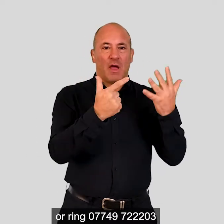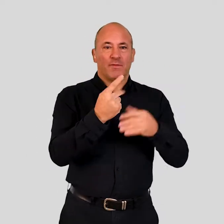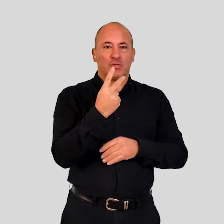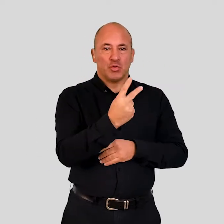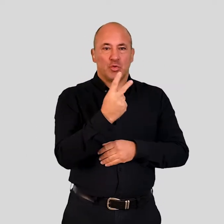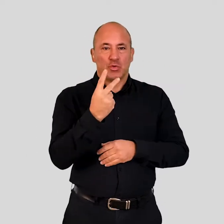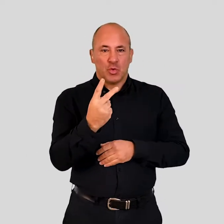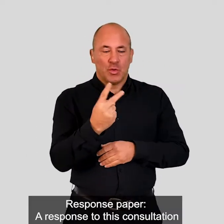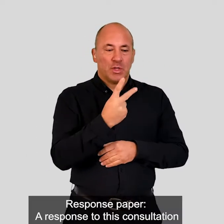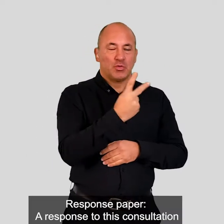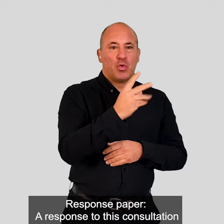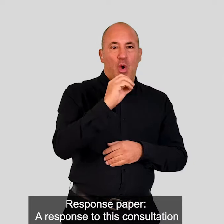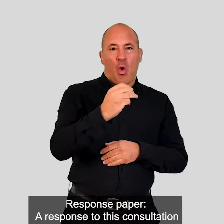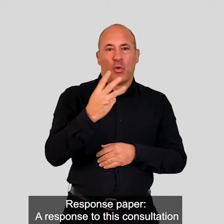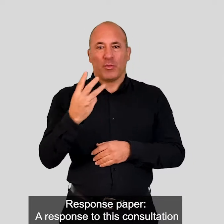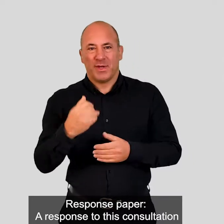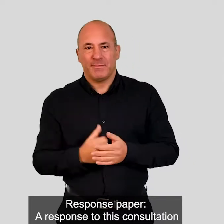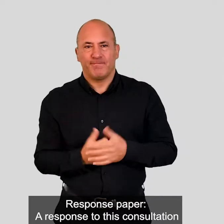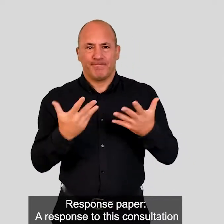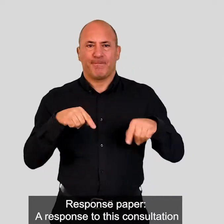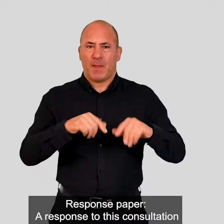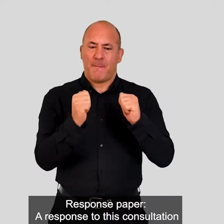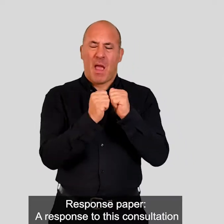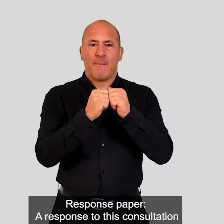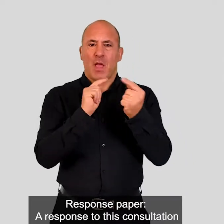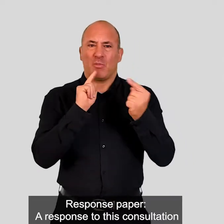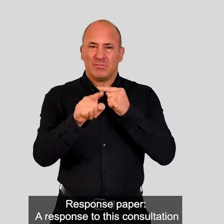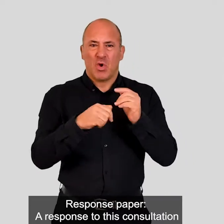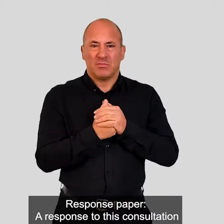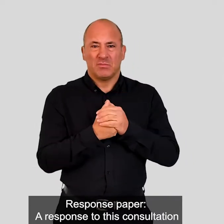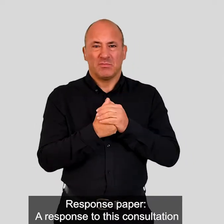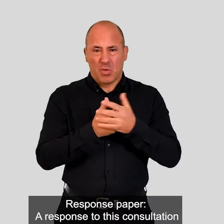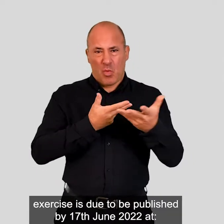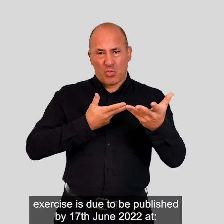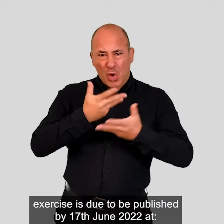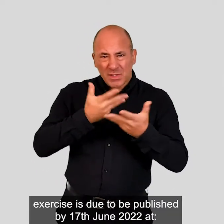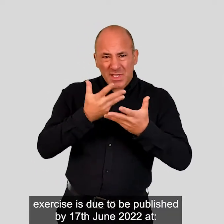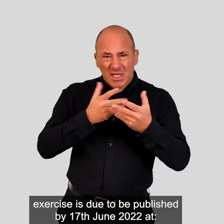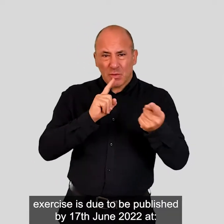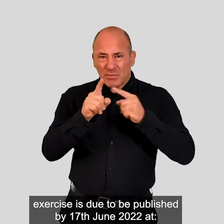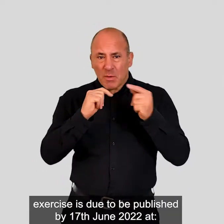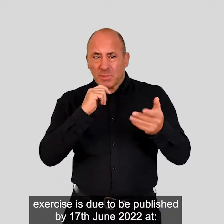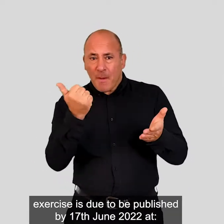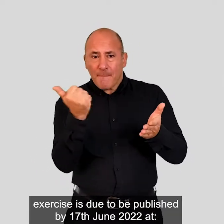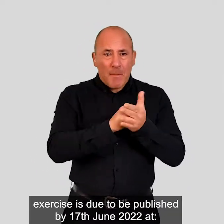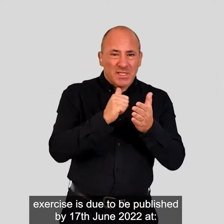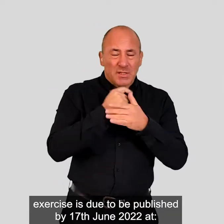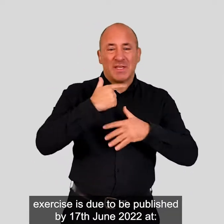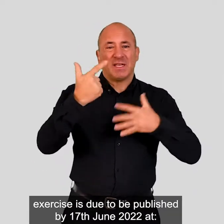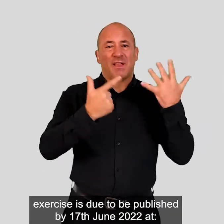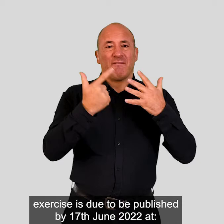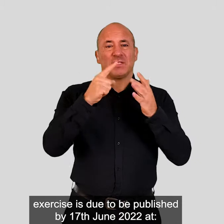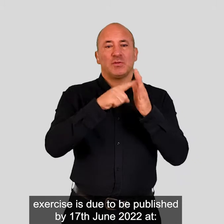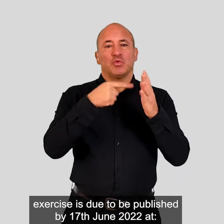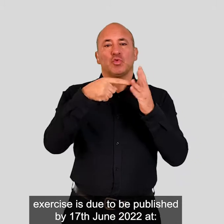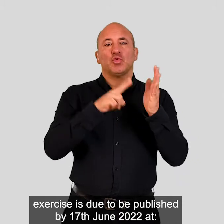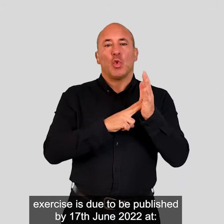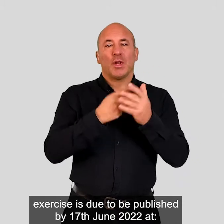722203. Response paper. A response to this consultation exercise is due to be published by the 17th of